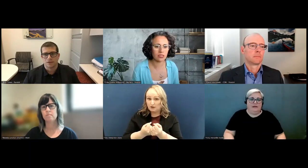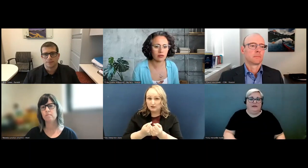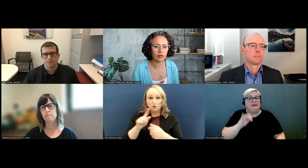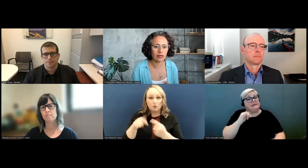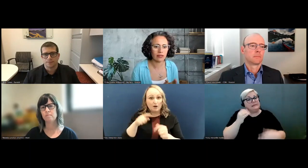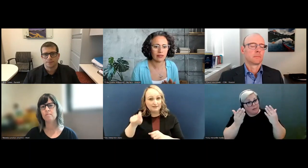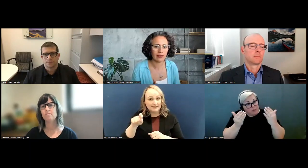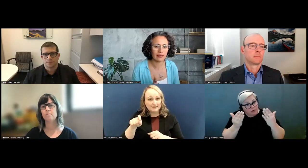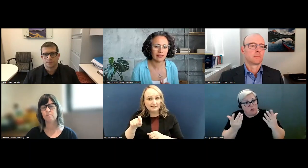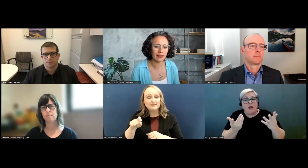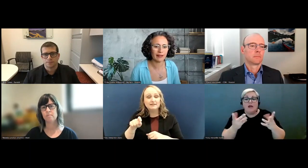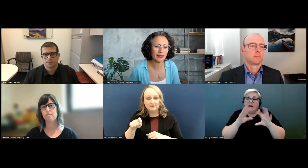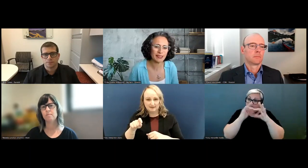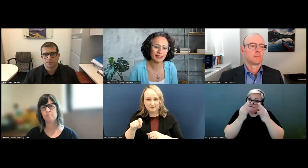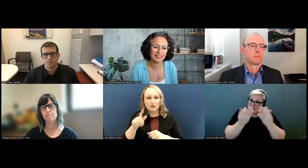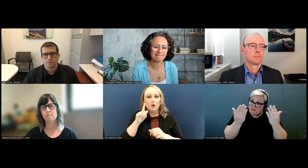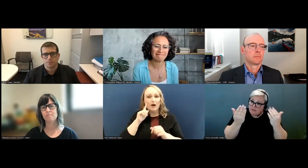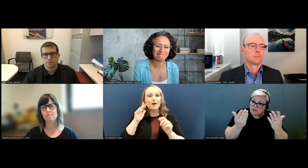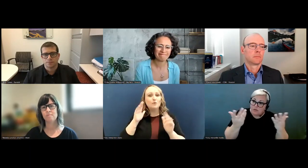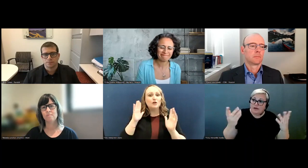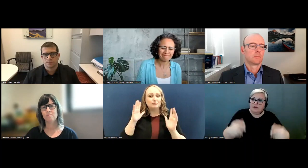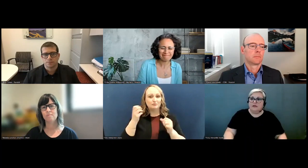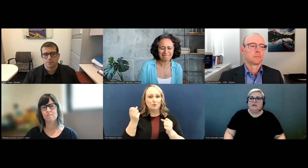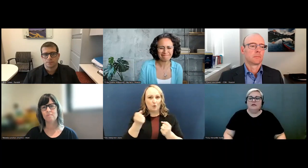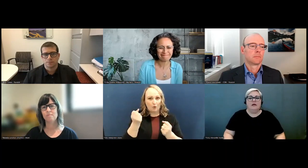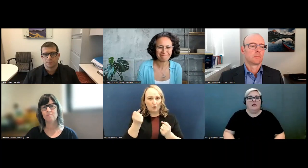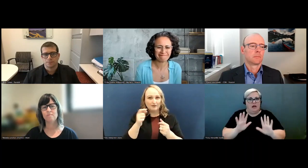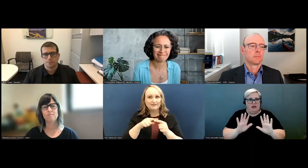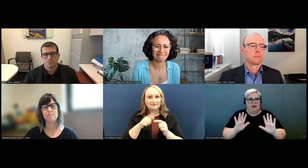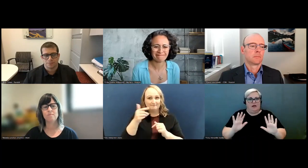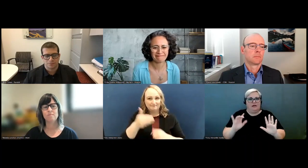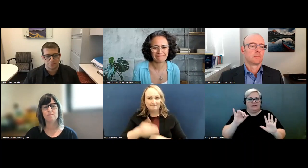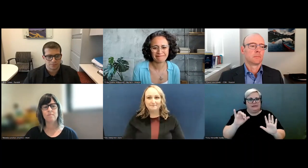to continue in the later questions.